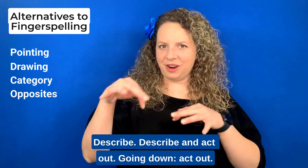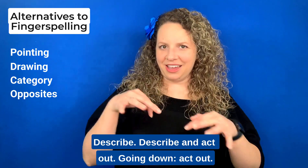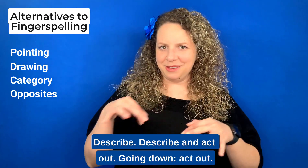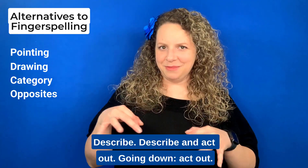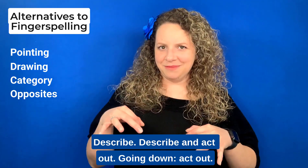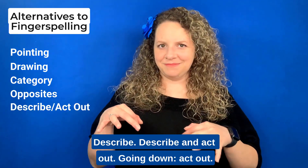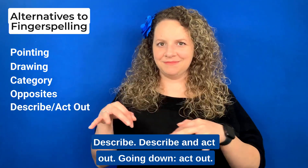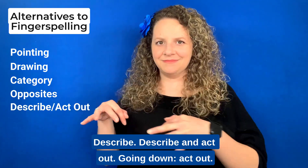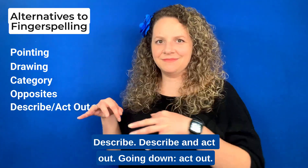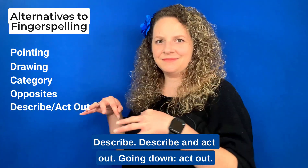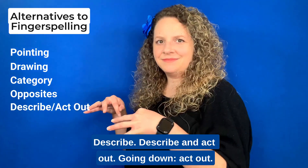Describe.